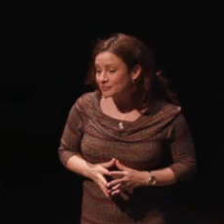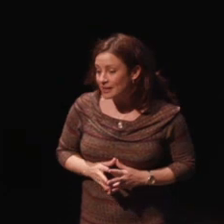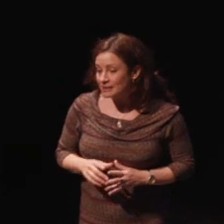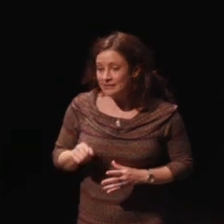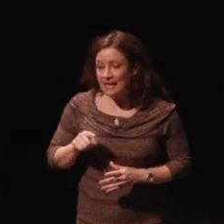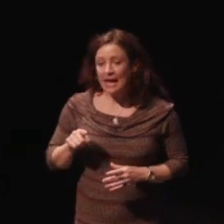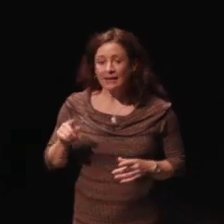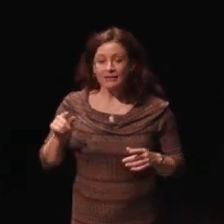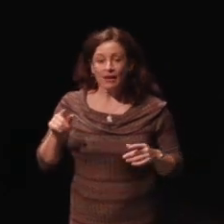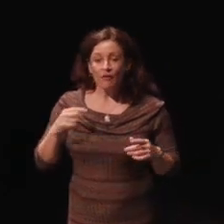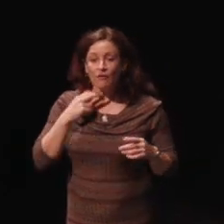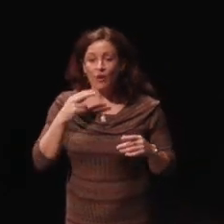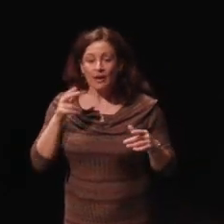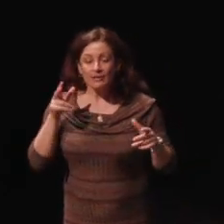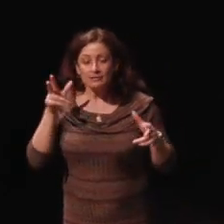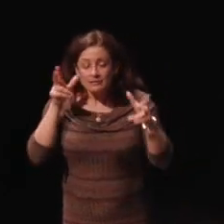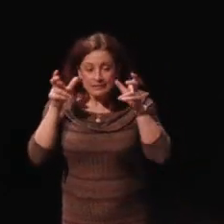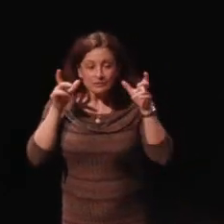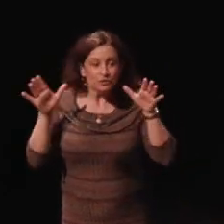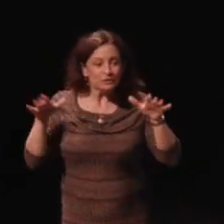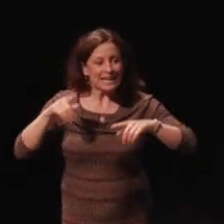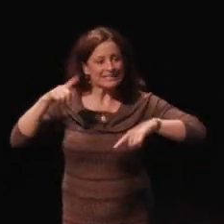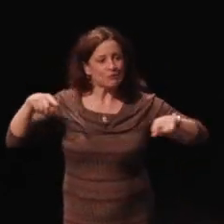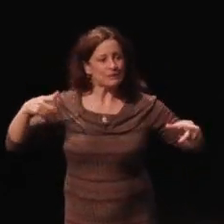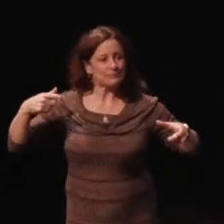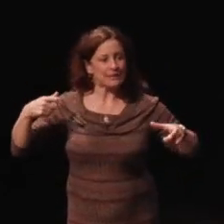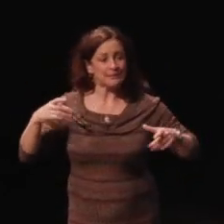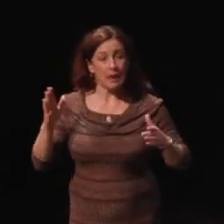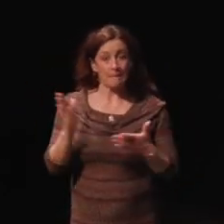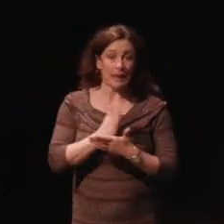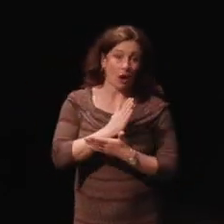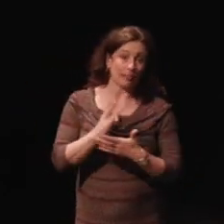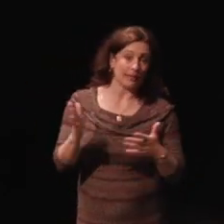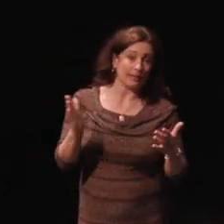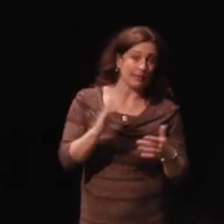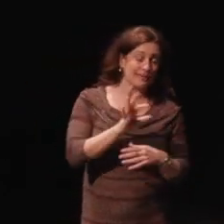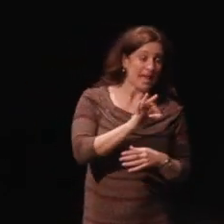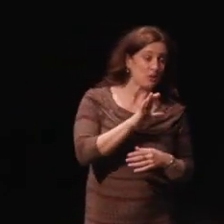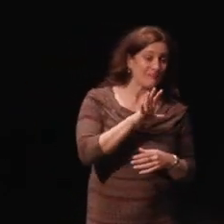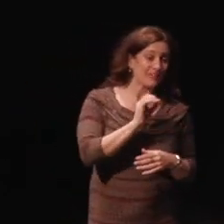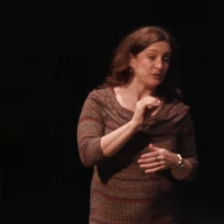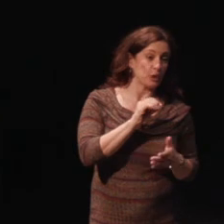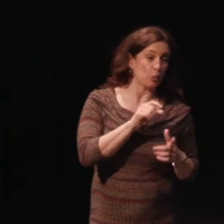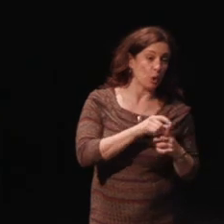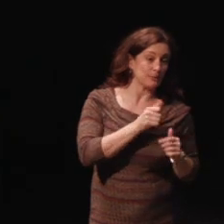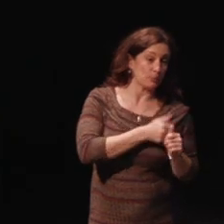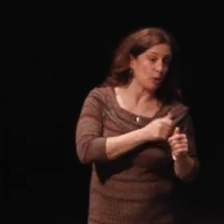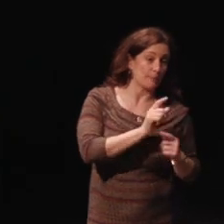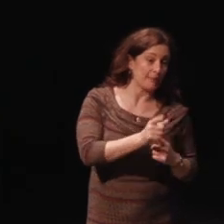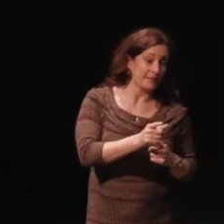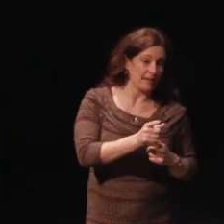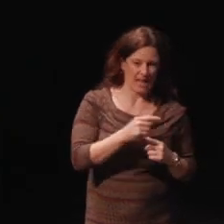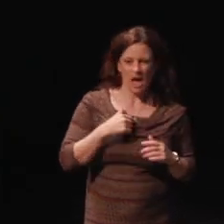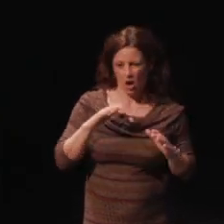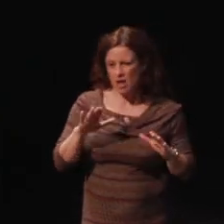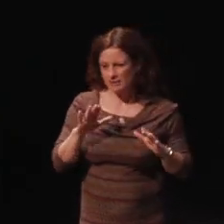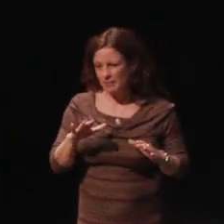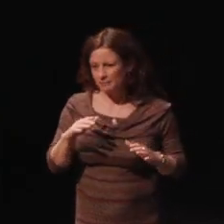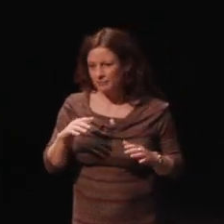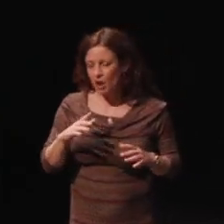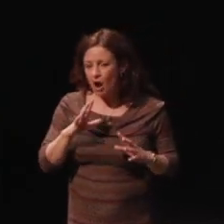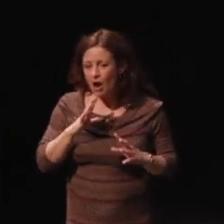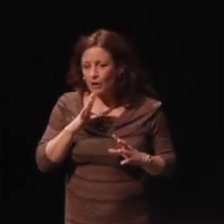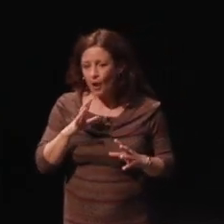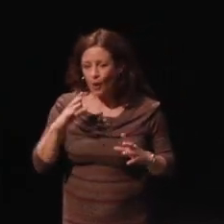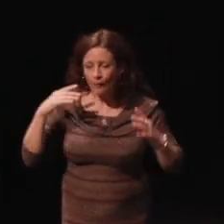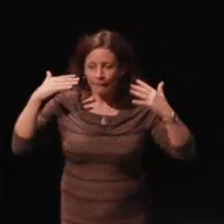vastly different speeds. Apparently from 950 words per minute, I think. And I had an awesome audio sample, which I unfortunately